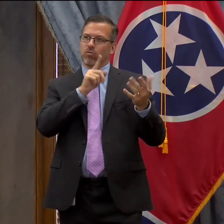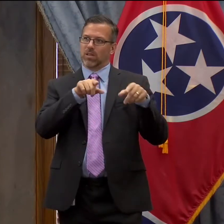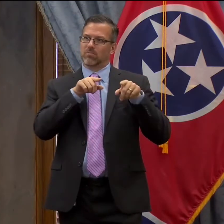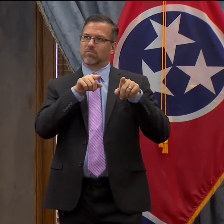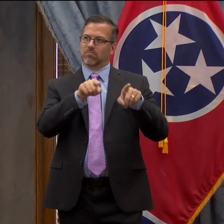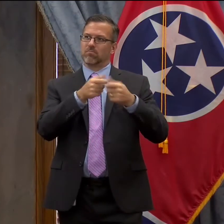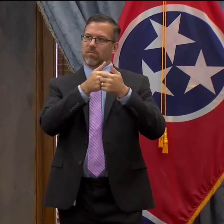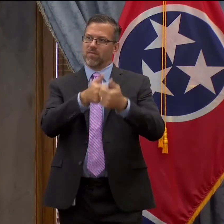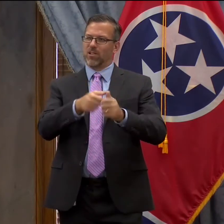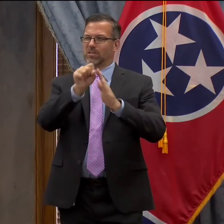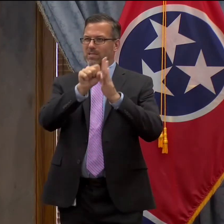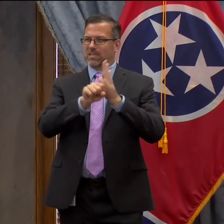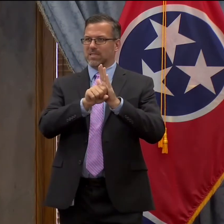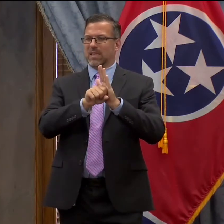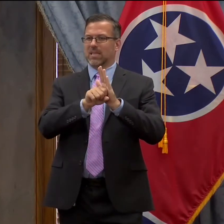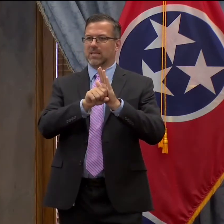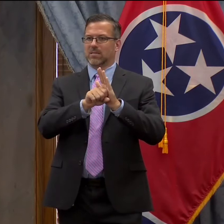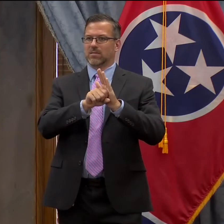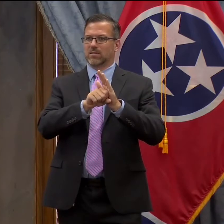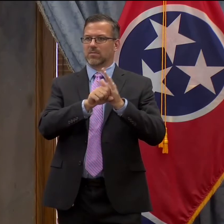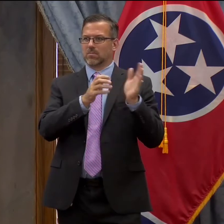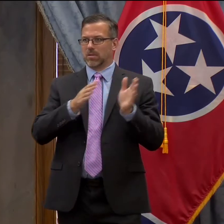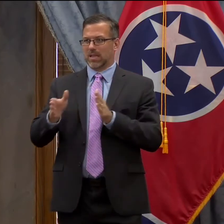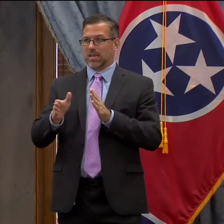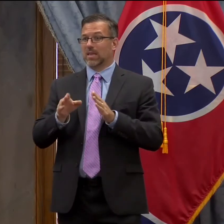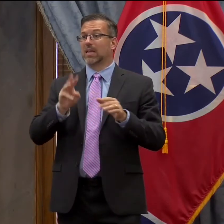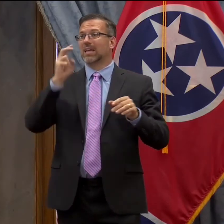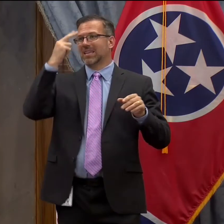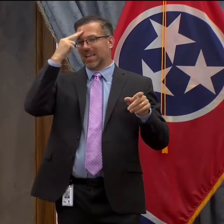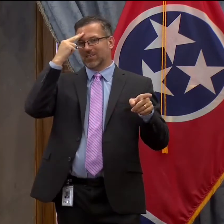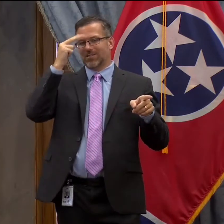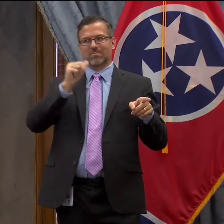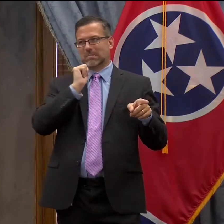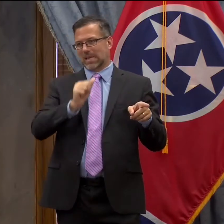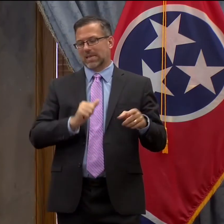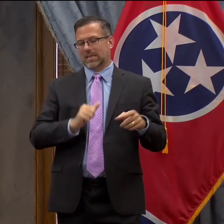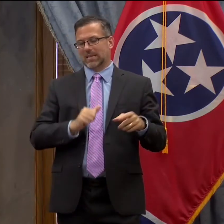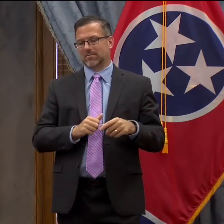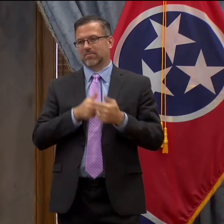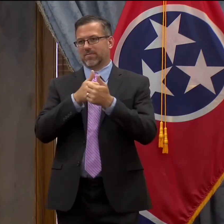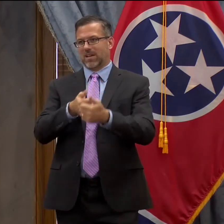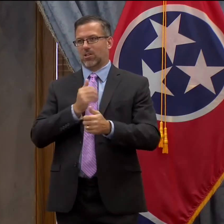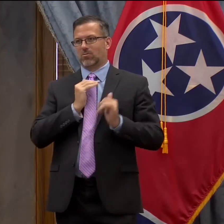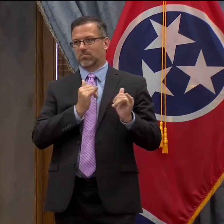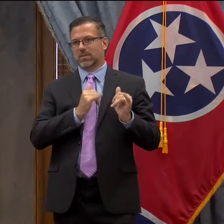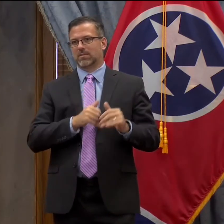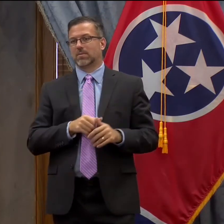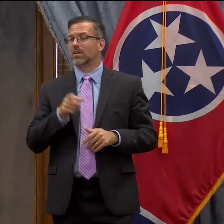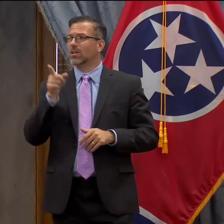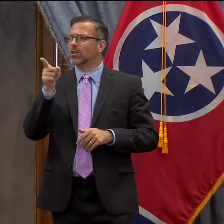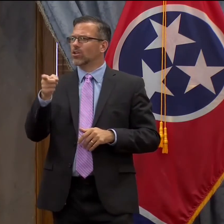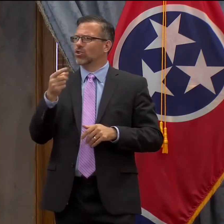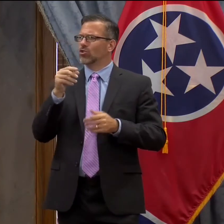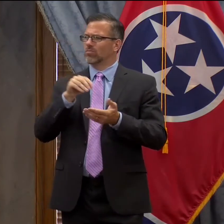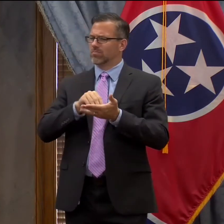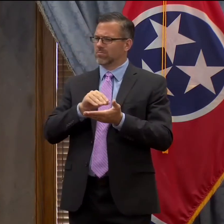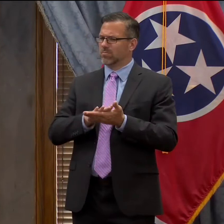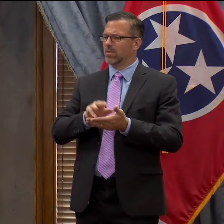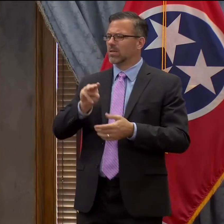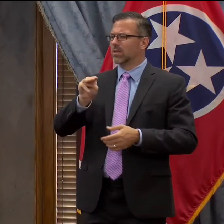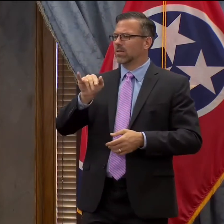state strategy, and Metro Nashville's are not. You noted in the letter that Mayor Cooper had imposed some of the